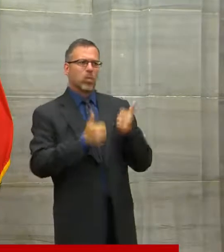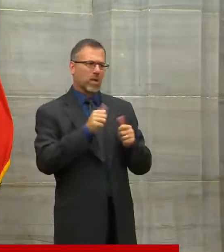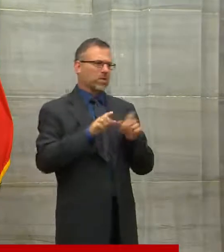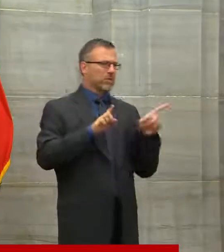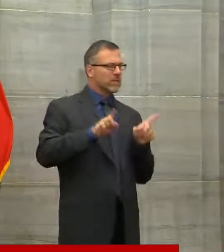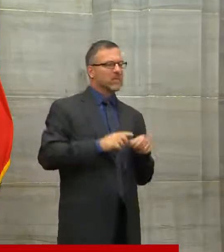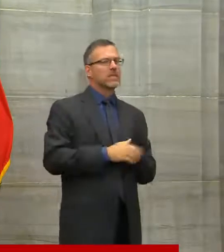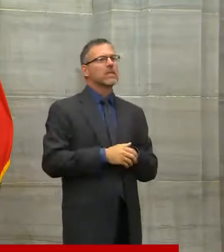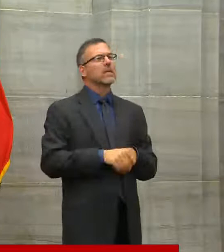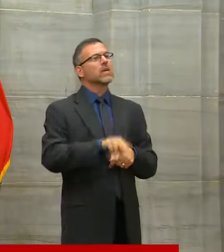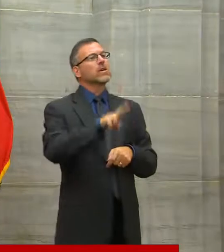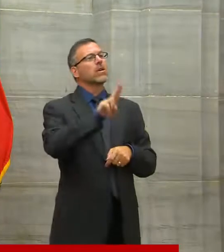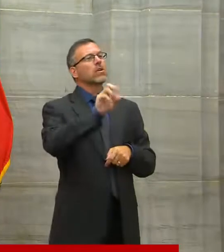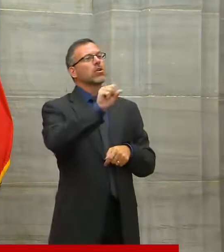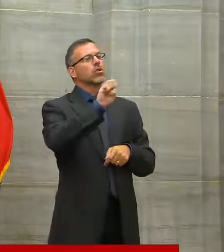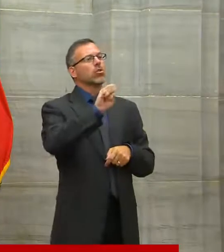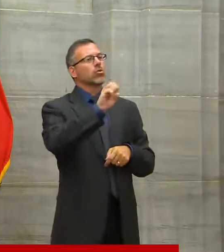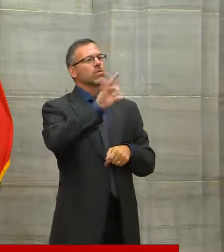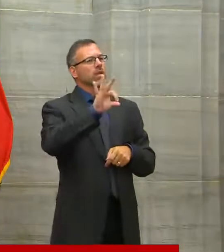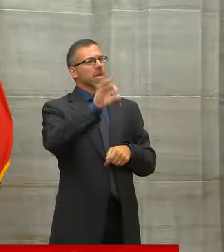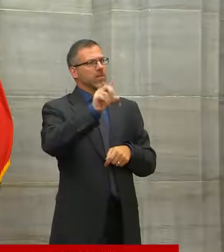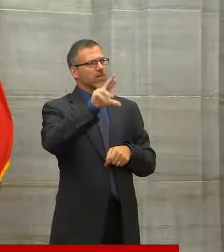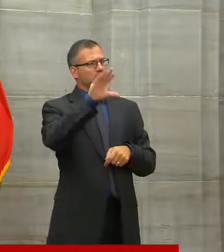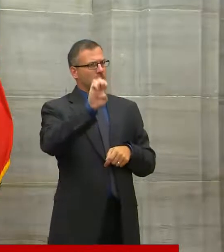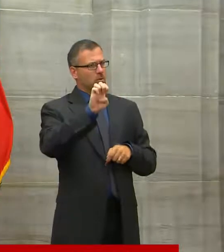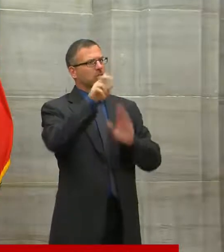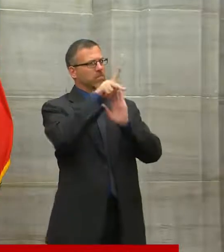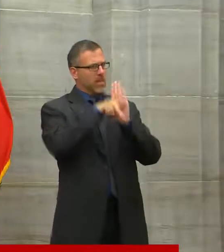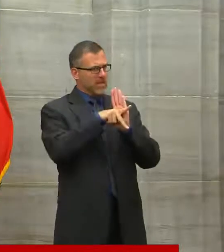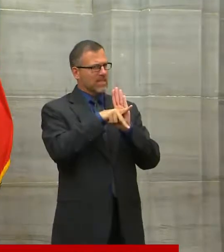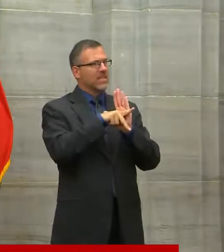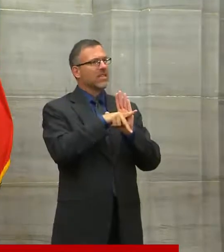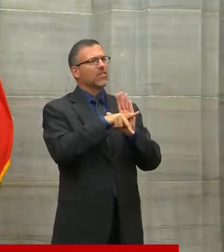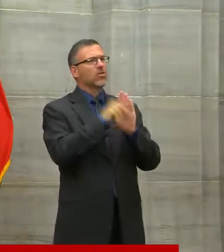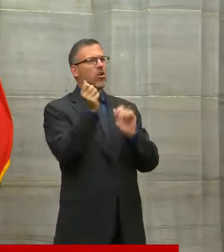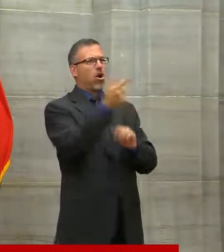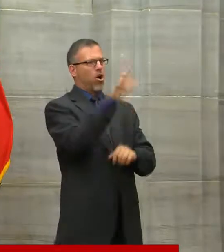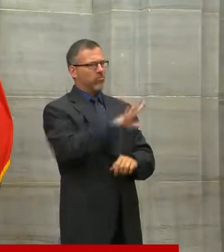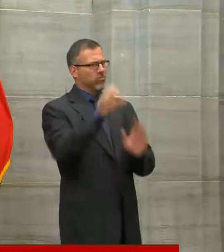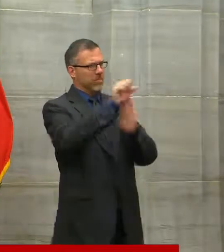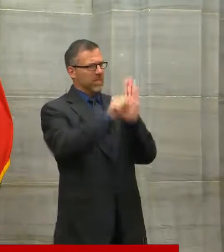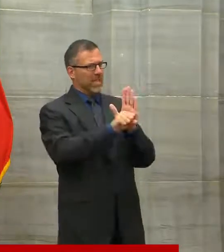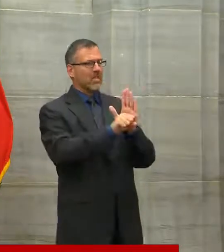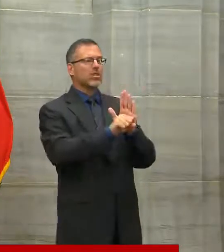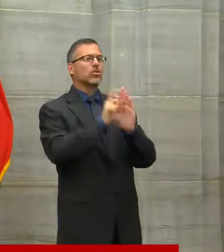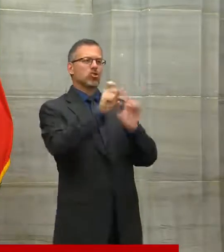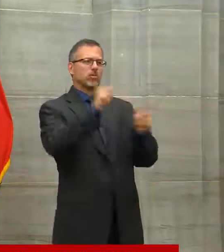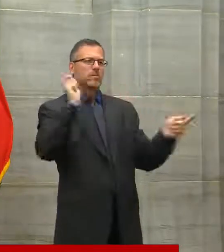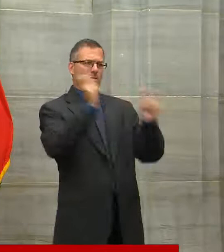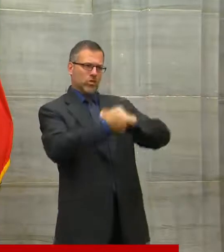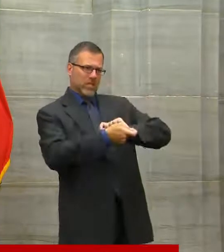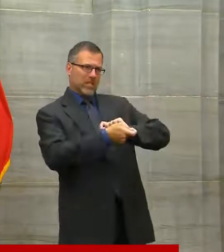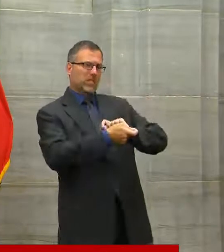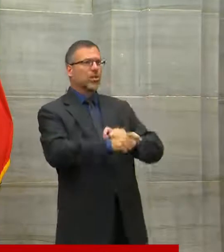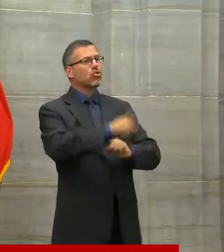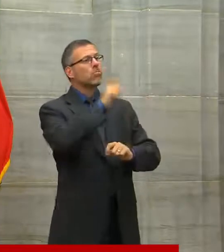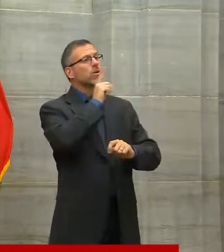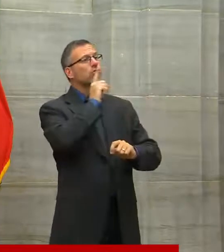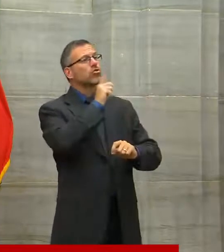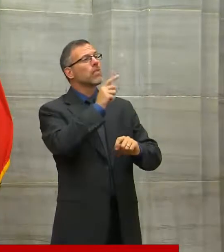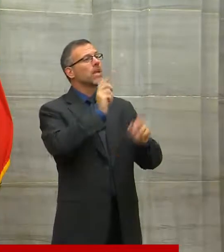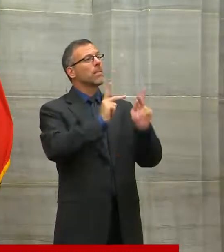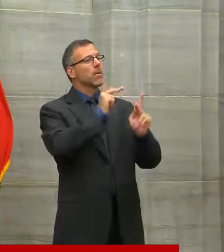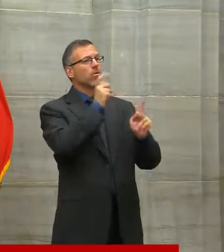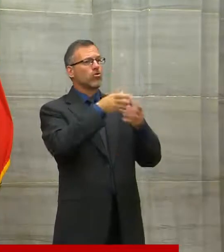force policies should be reviewed and updated to ensure, for example, that chokeholds are not used as a restraining